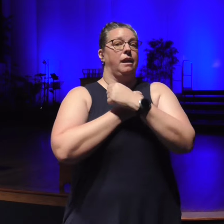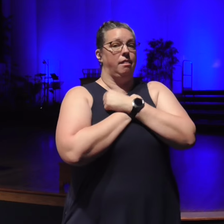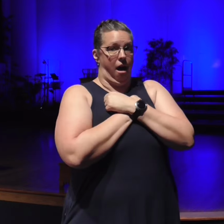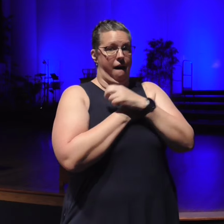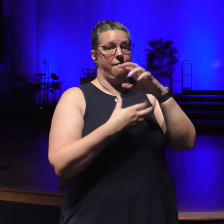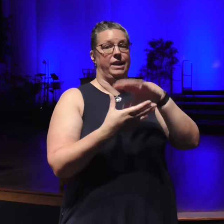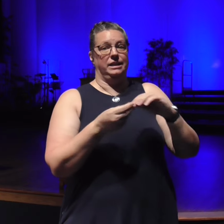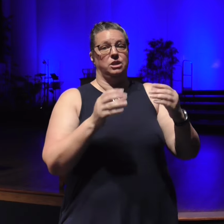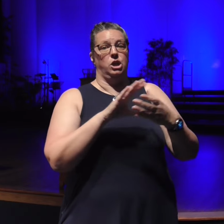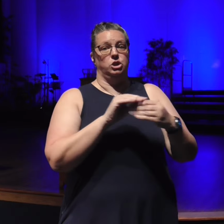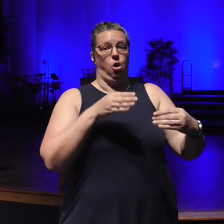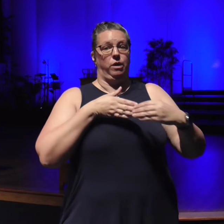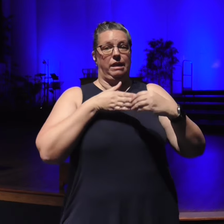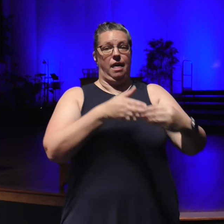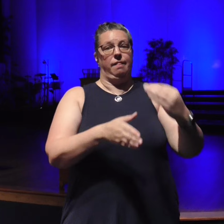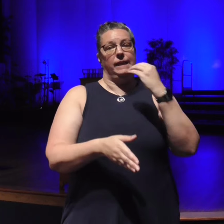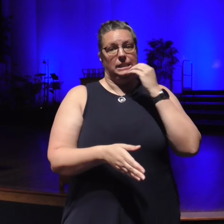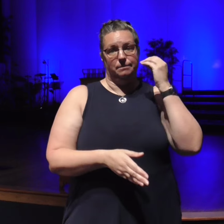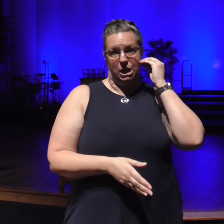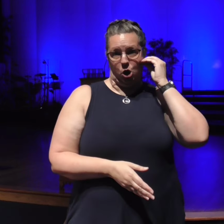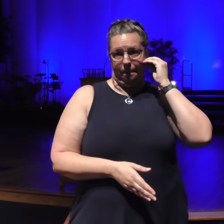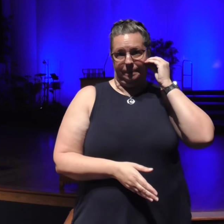story that leads me home.